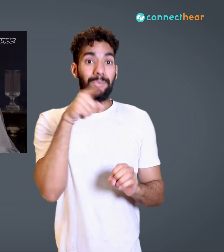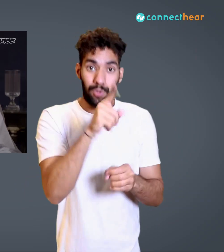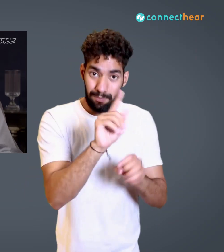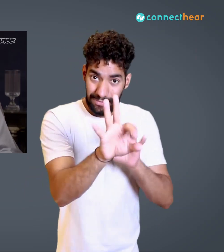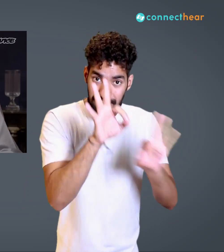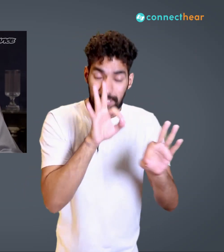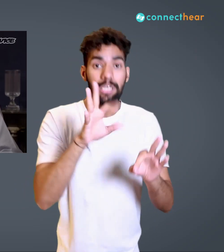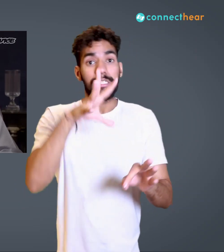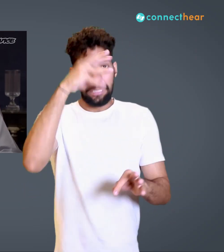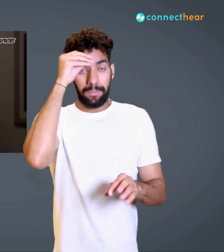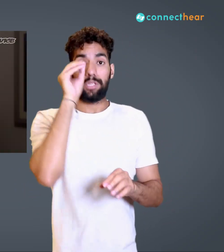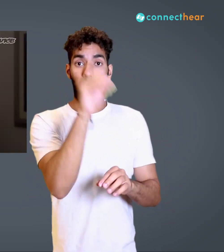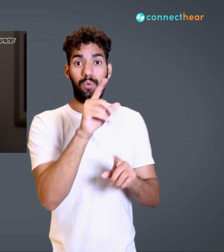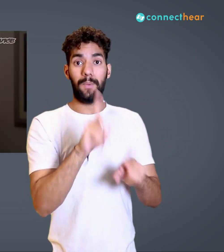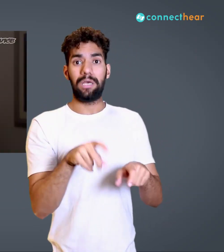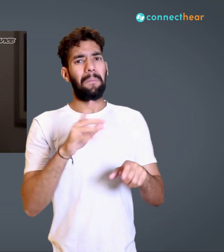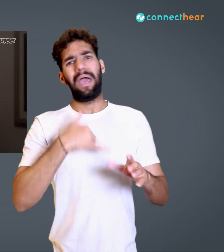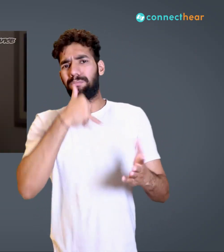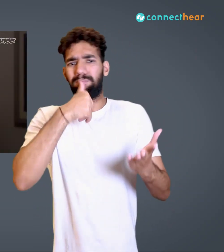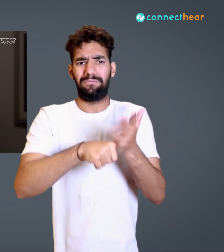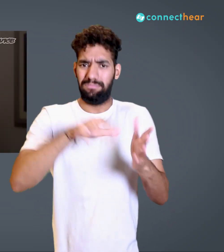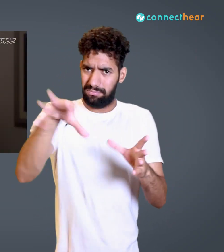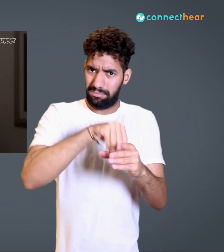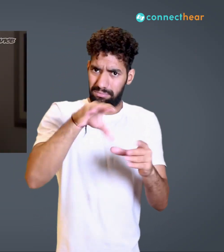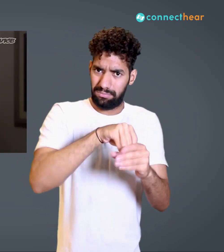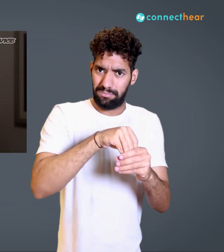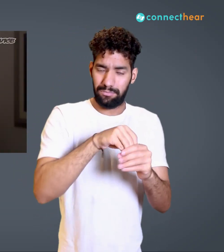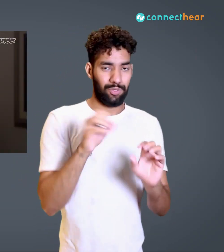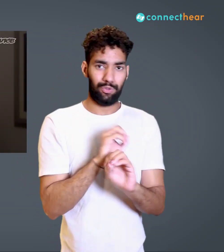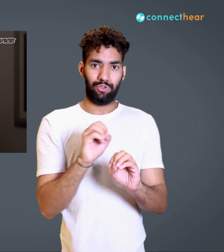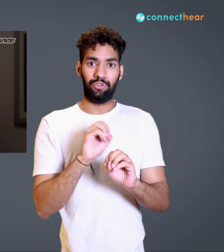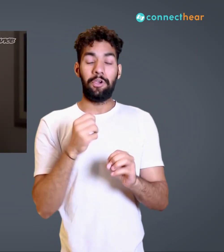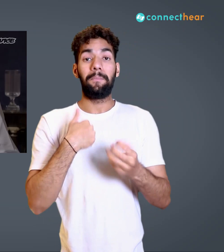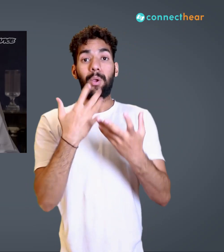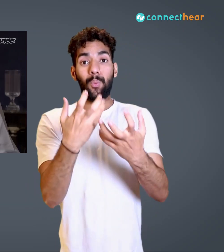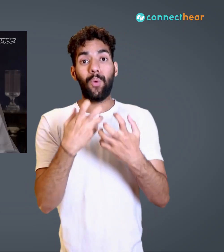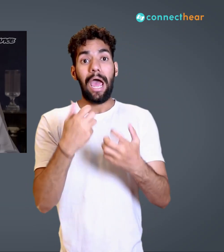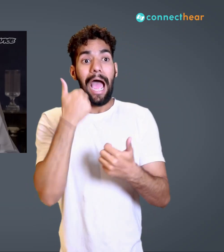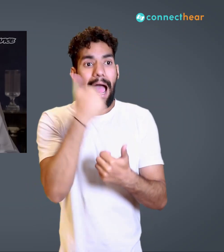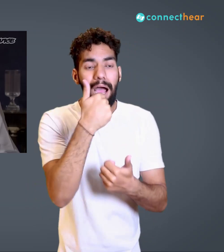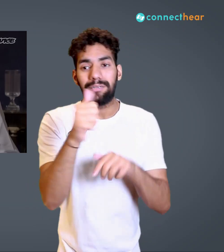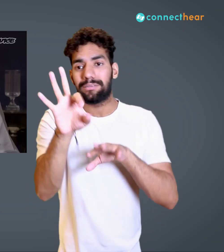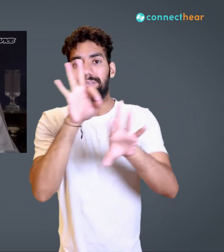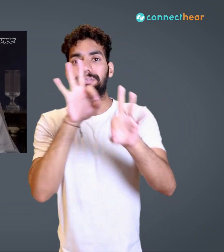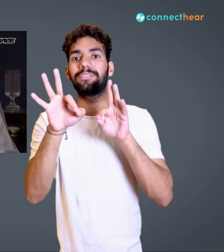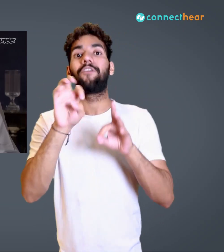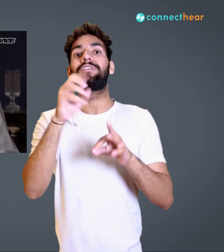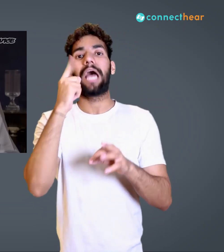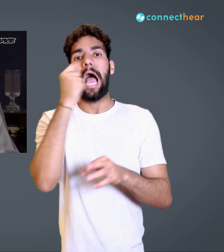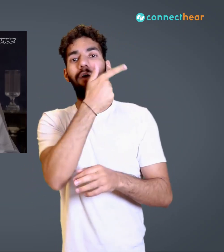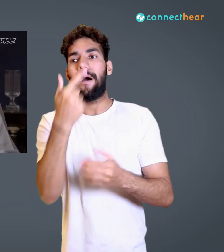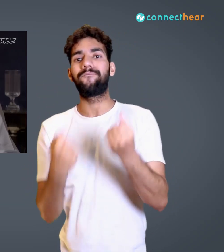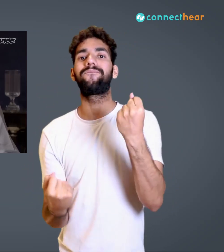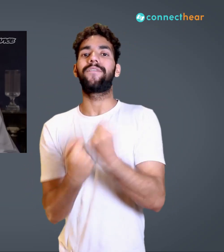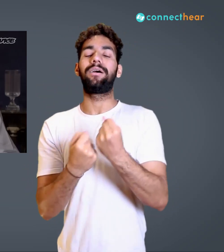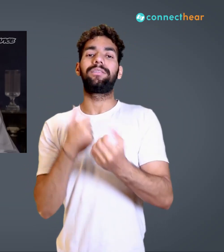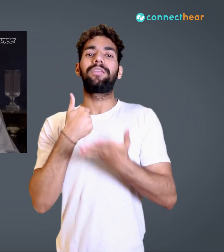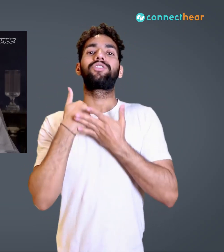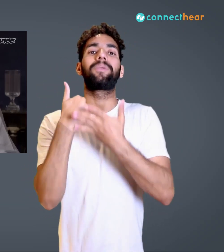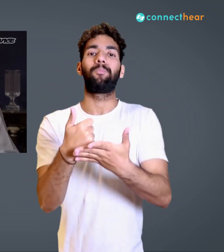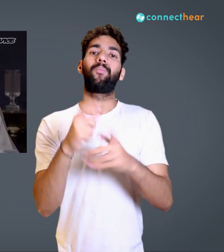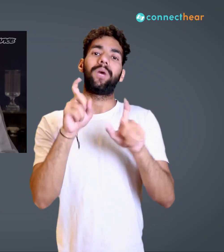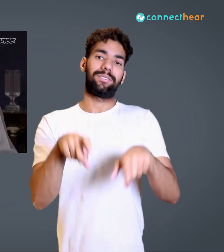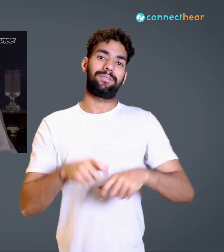merit, people who are going to deliver. If you do get back into power, will you work to improve that record? No, it's not a question. Look, when you come